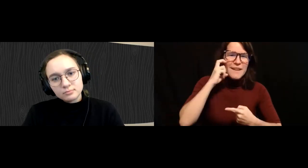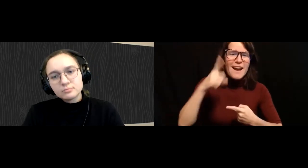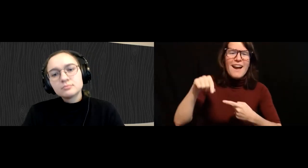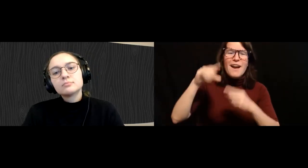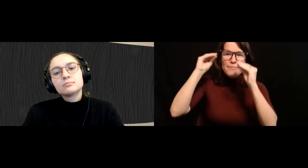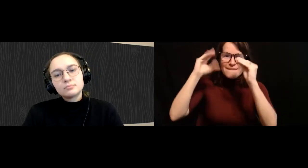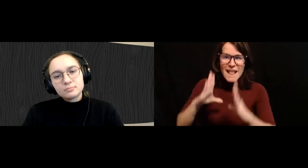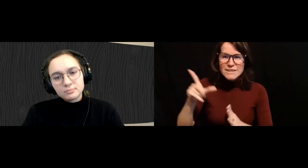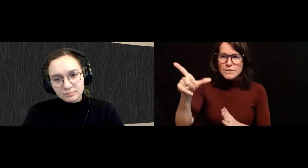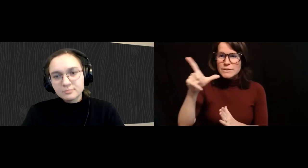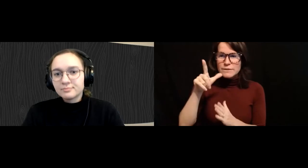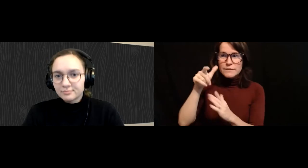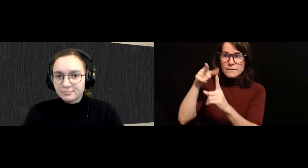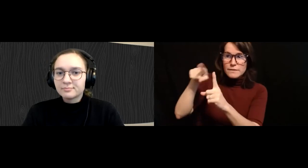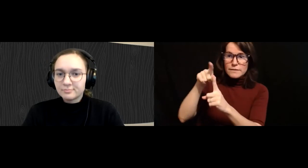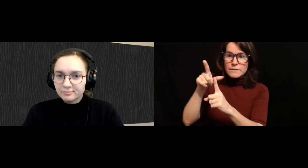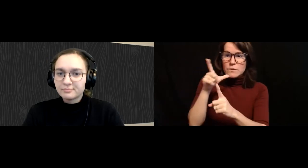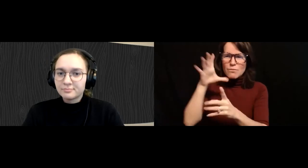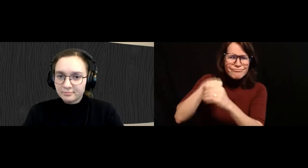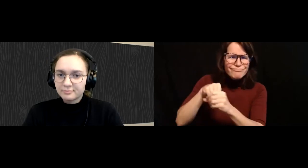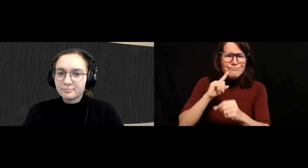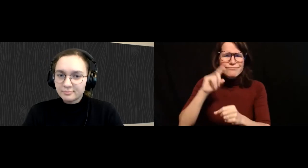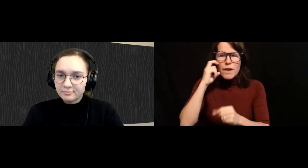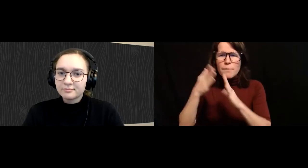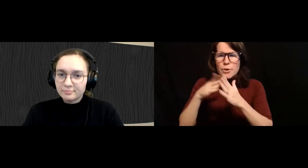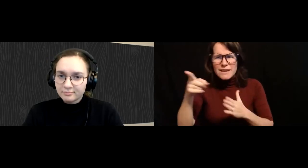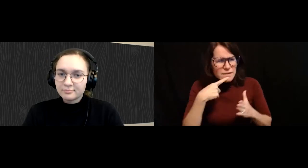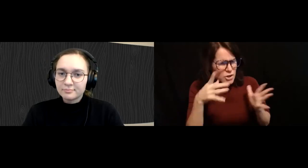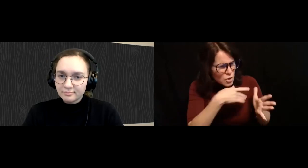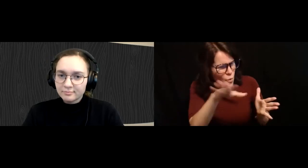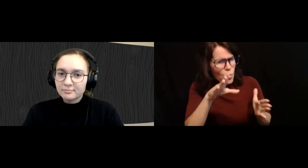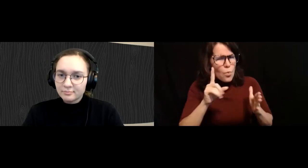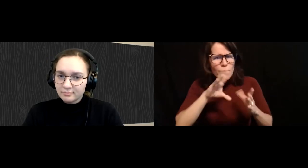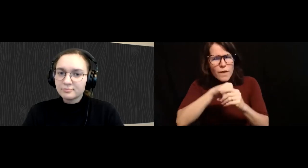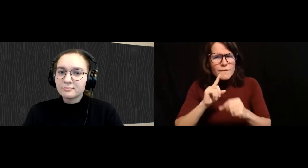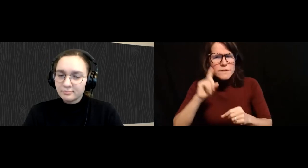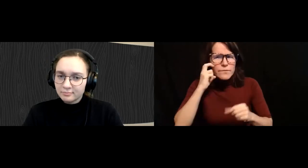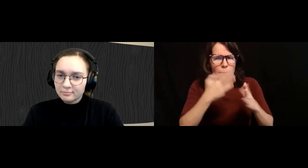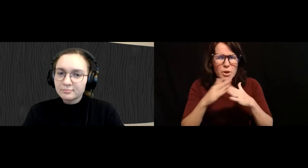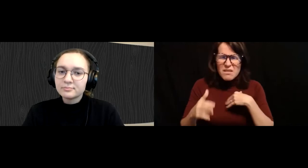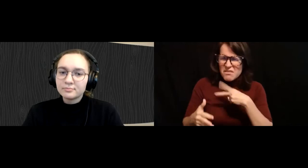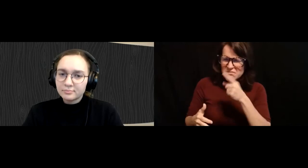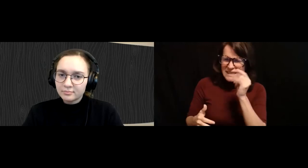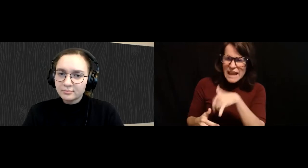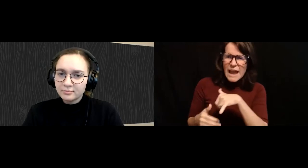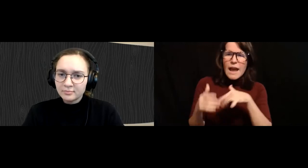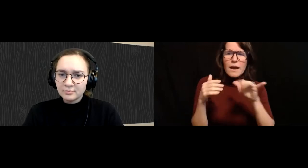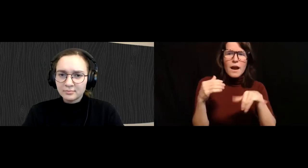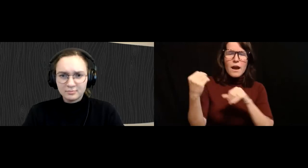me because there were other people who became my friends that had Usher syndrome. I was involved in the deafblind community and met